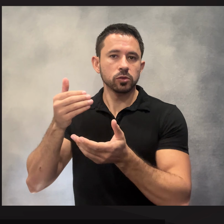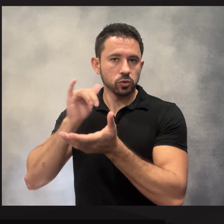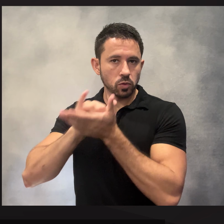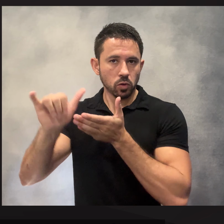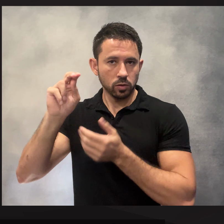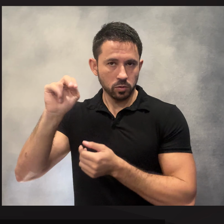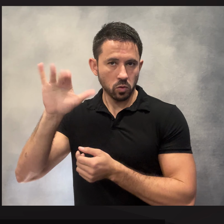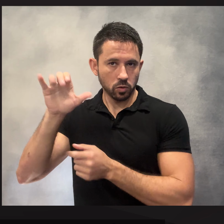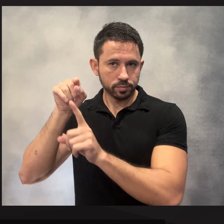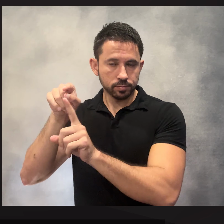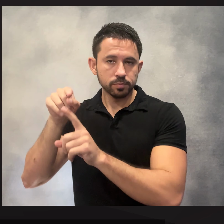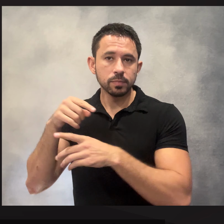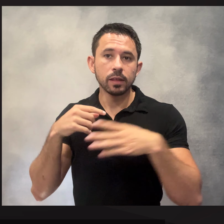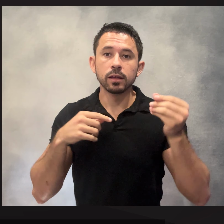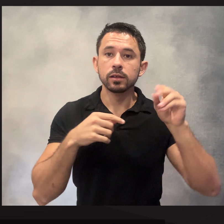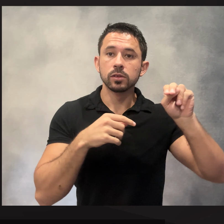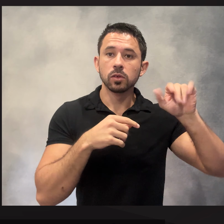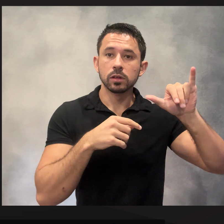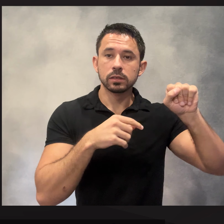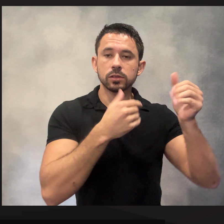State open data.